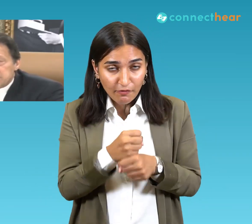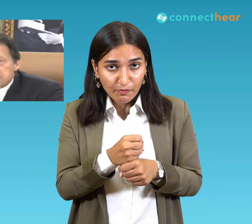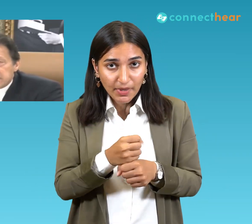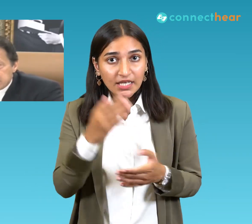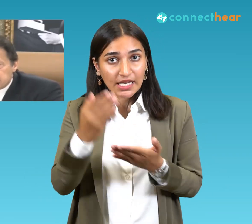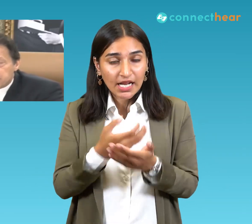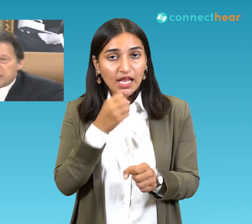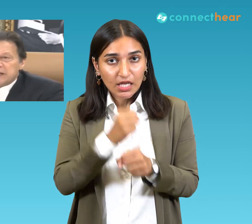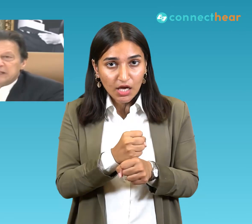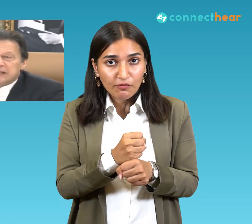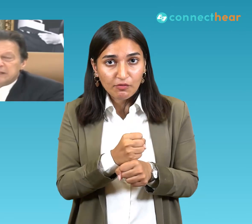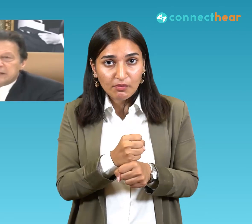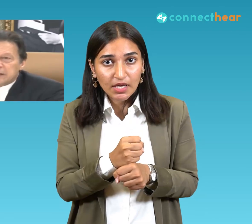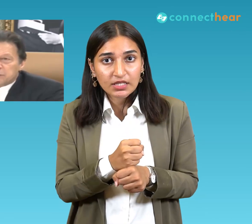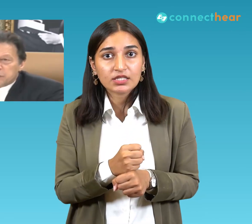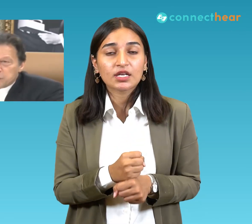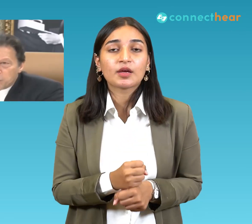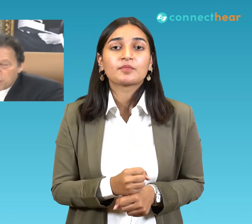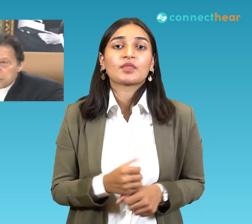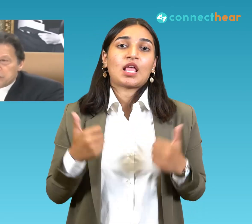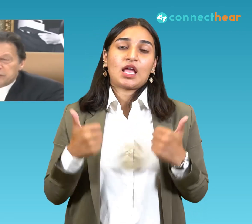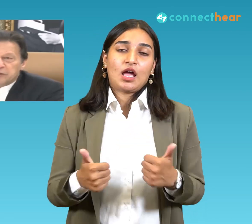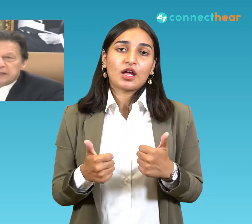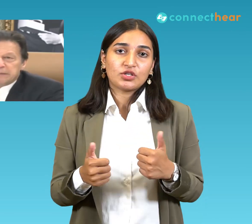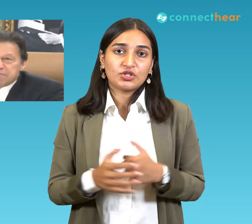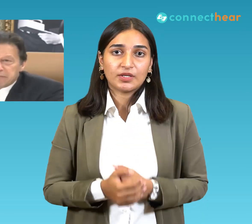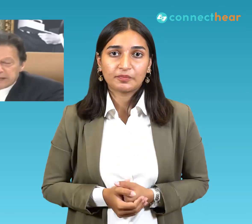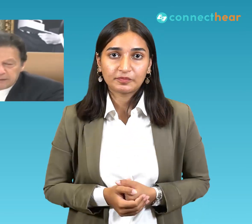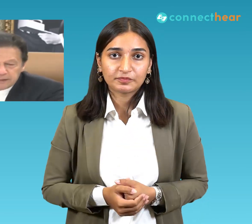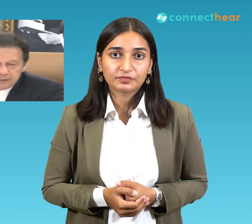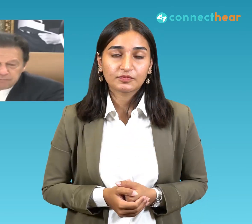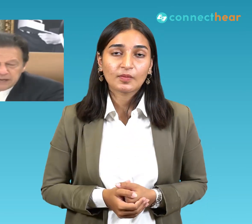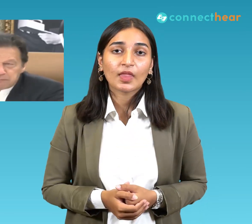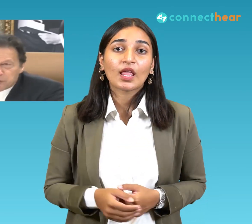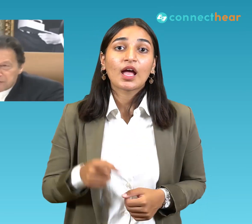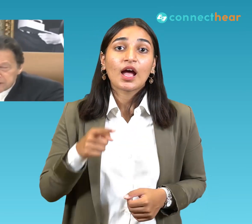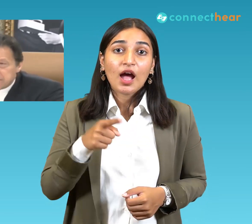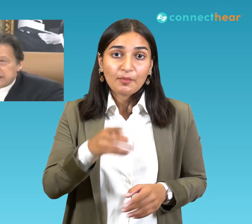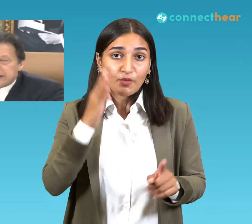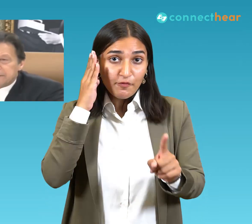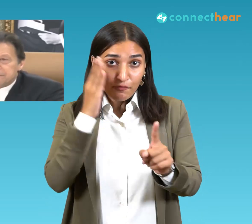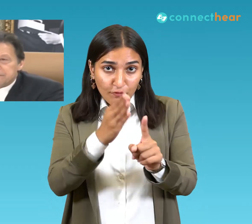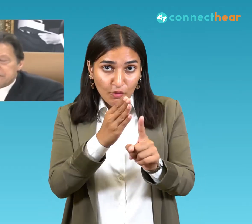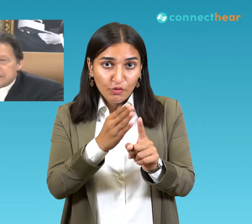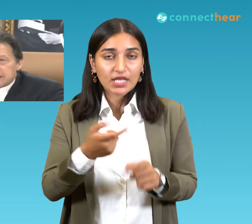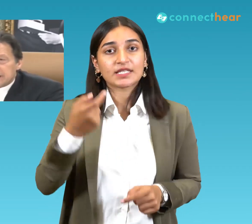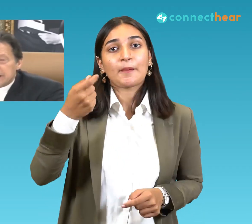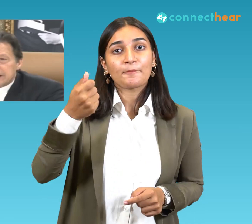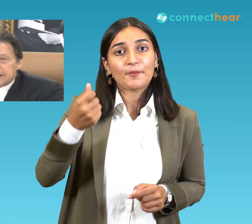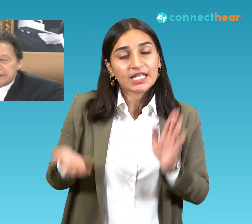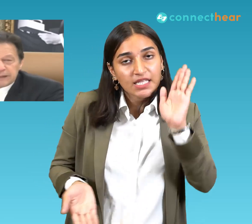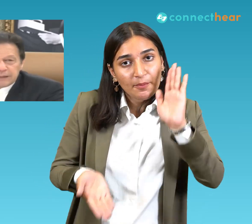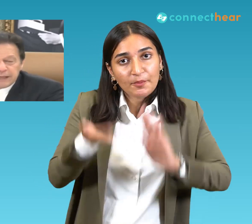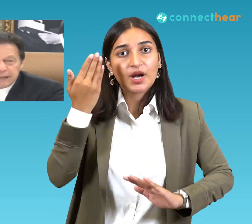which has made it a point that we want to make profit making